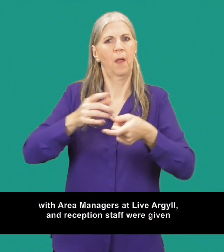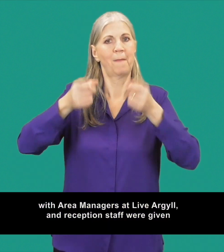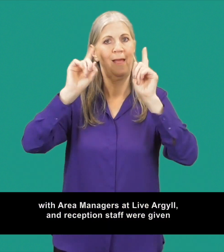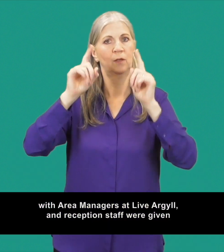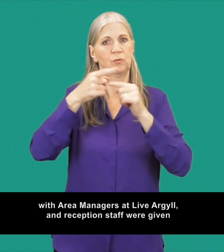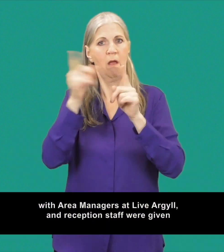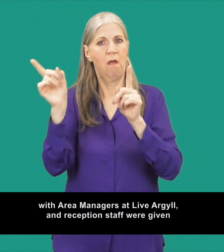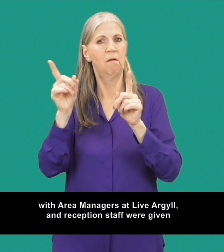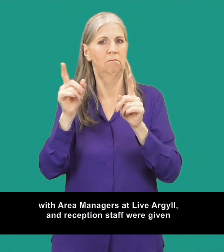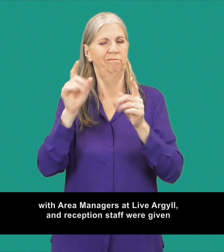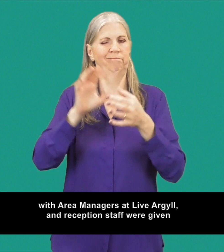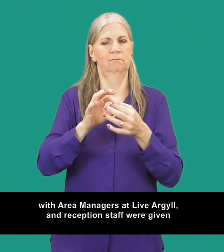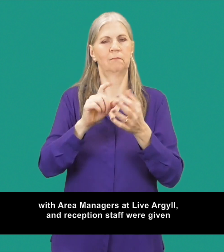and reception staff